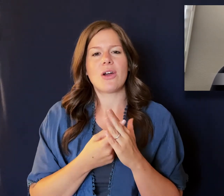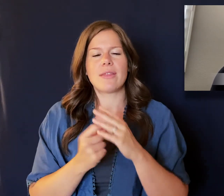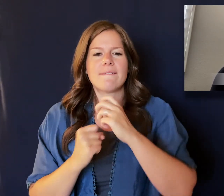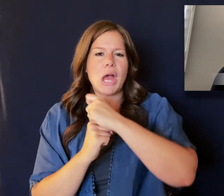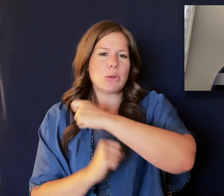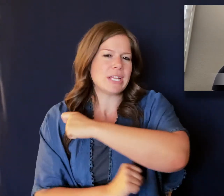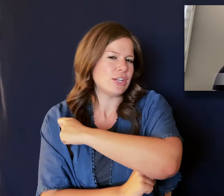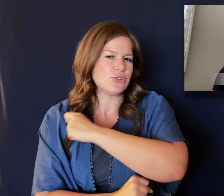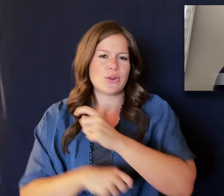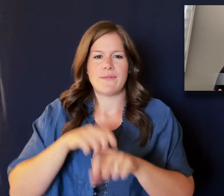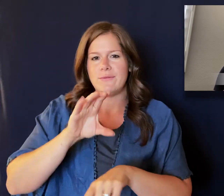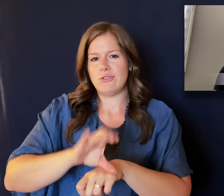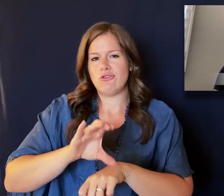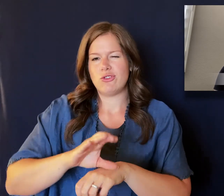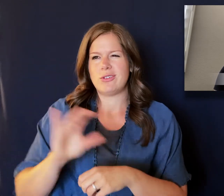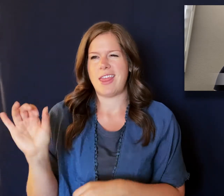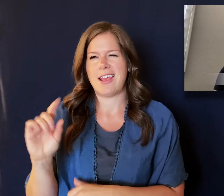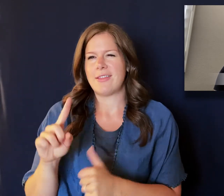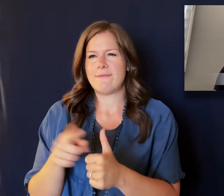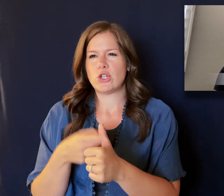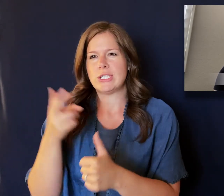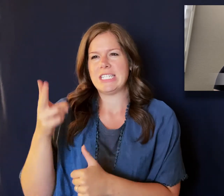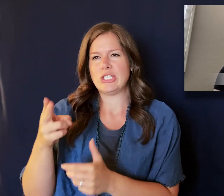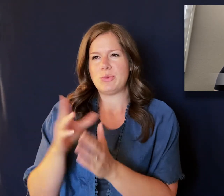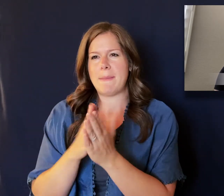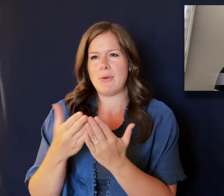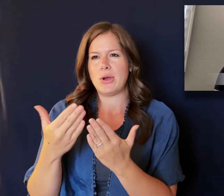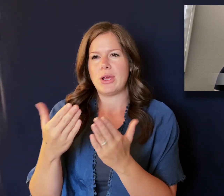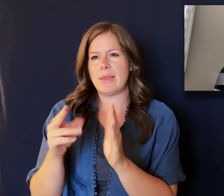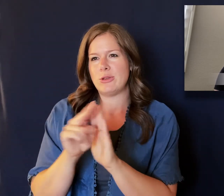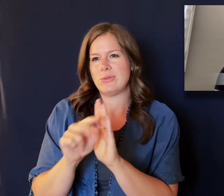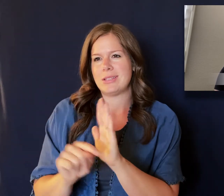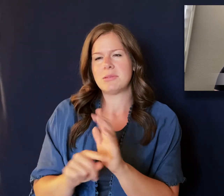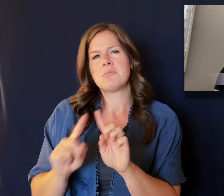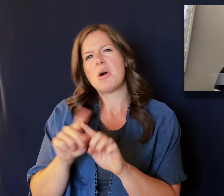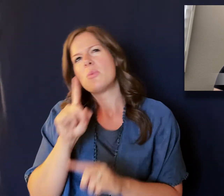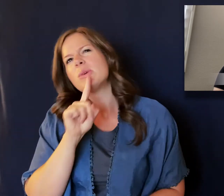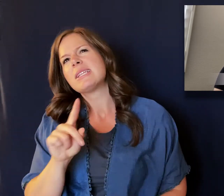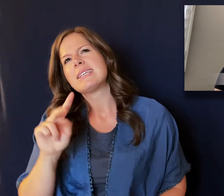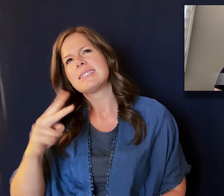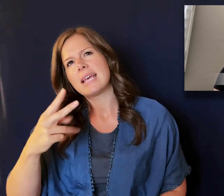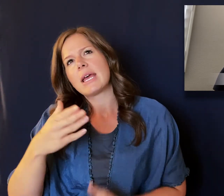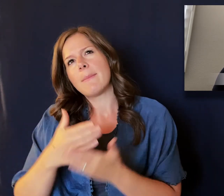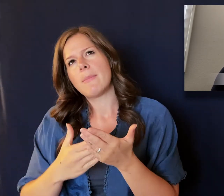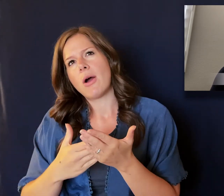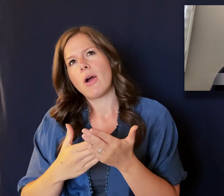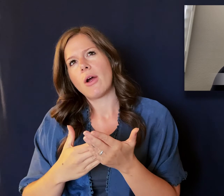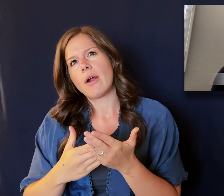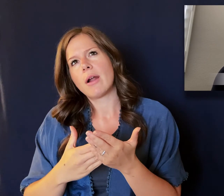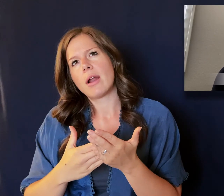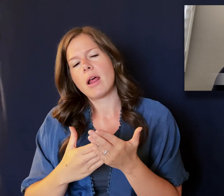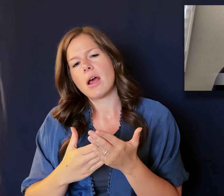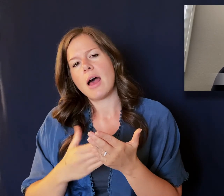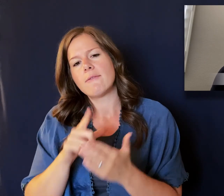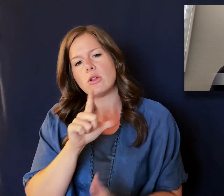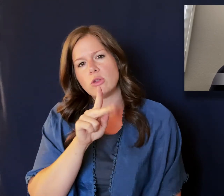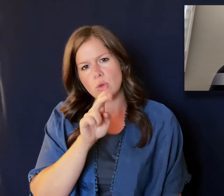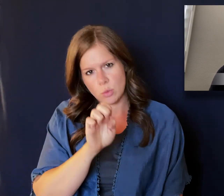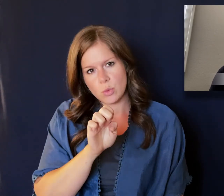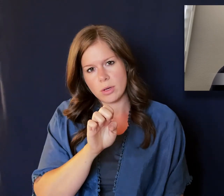of the church. I would say the first history book in the New Testament, but it's really the second part of a 2-part book, Luke and